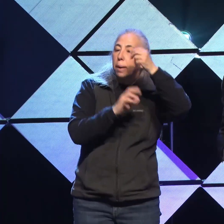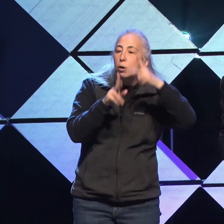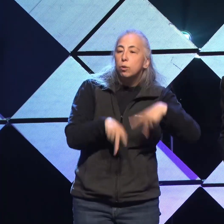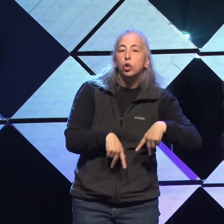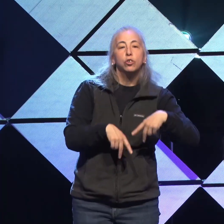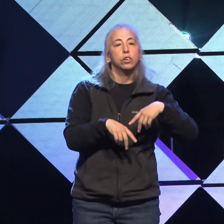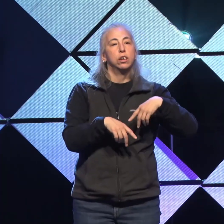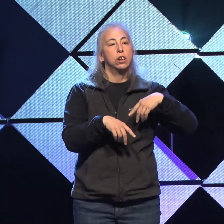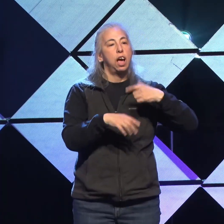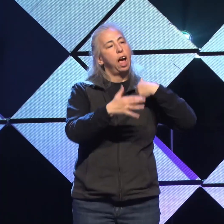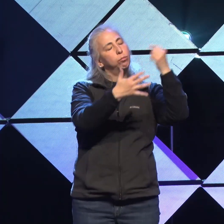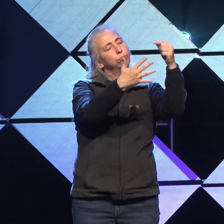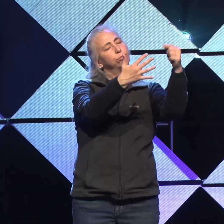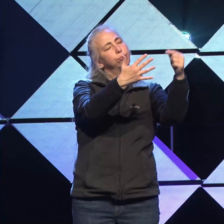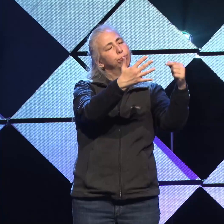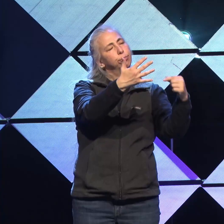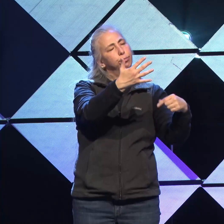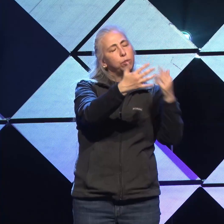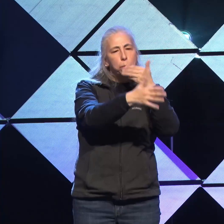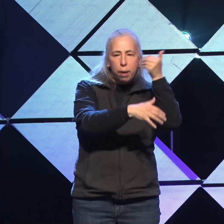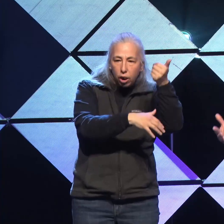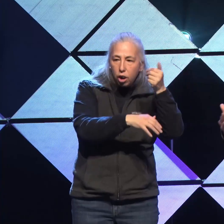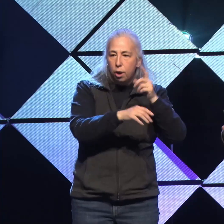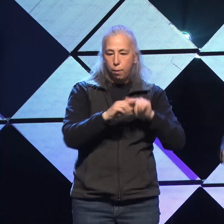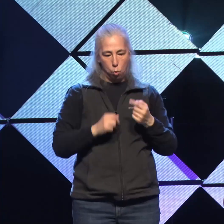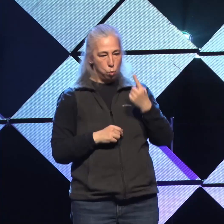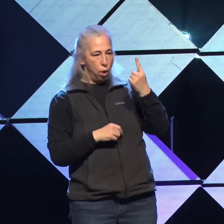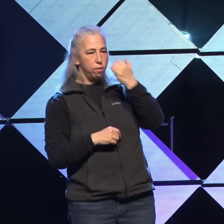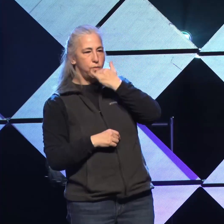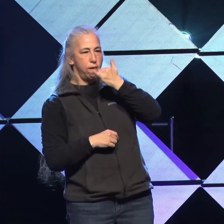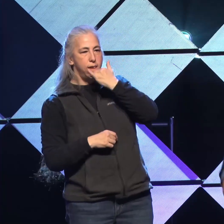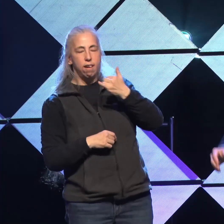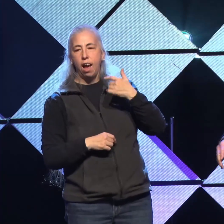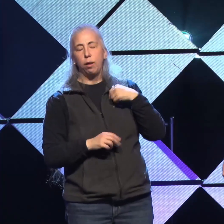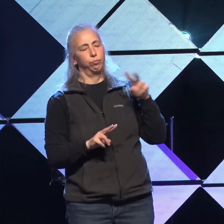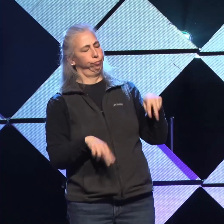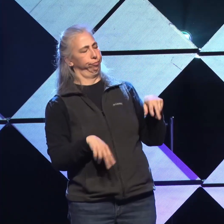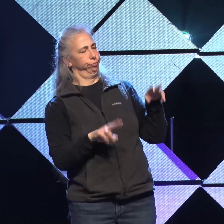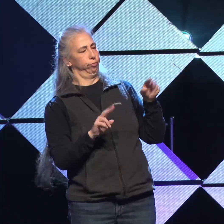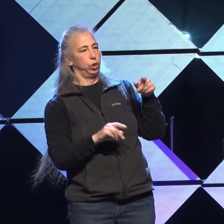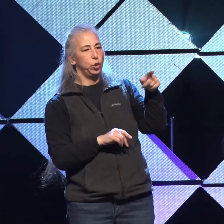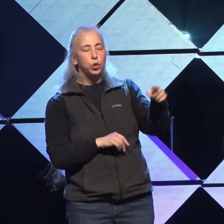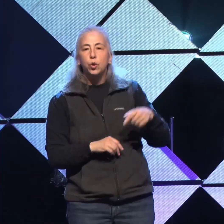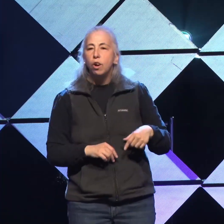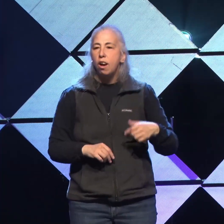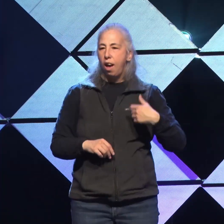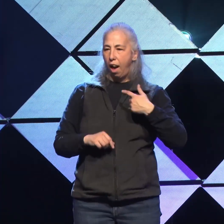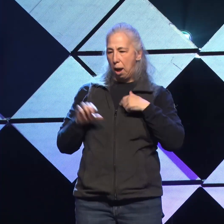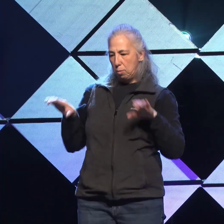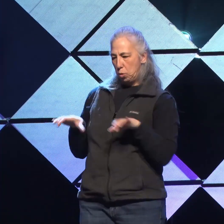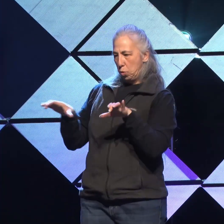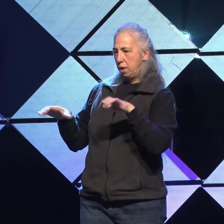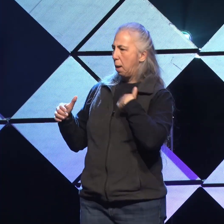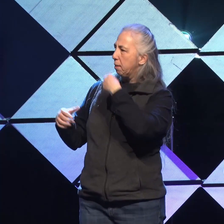all self-righteous about it. What a good thing I'm doing. How come people can't be more like me?